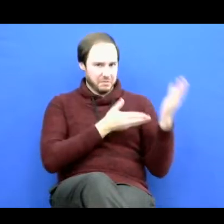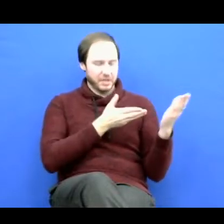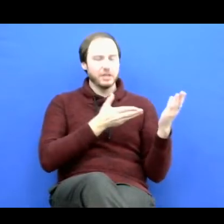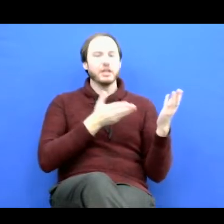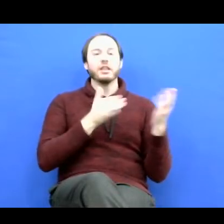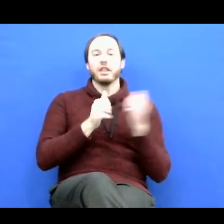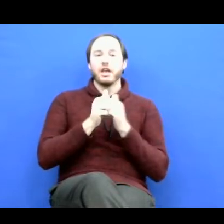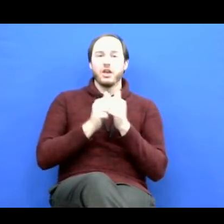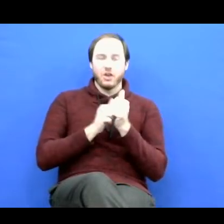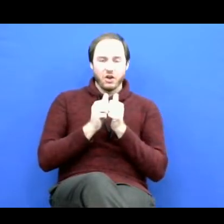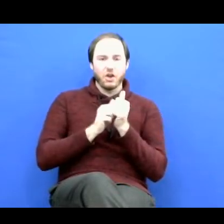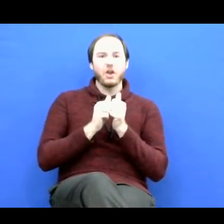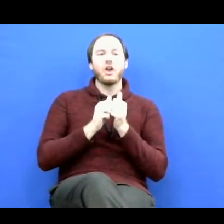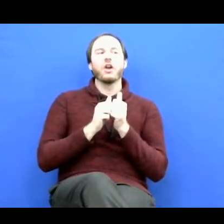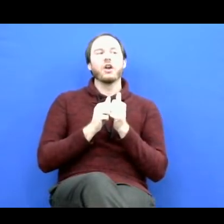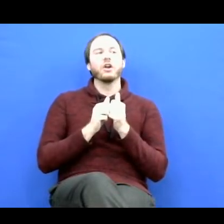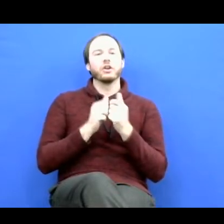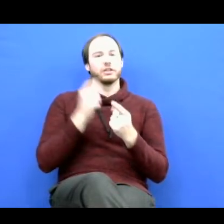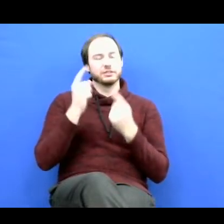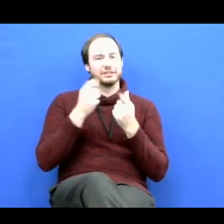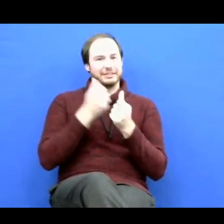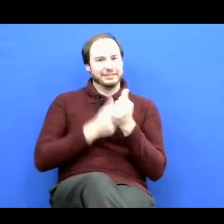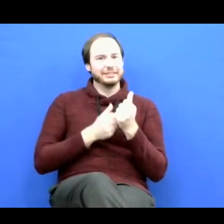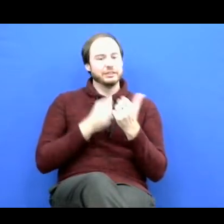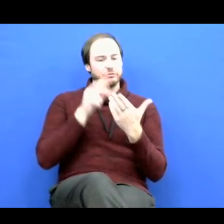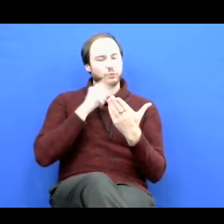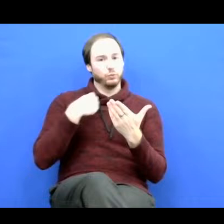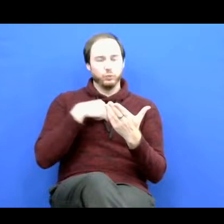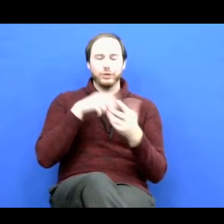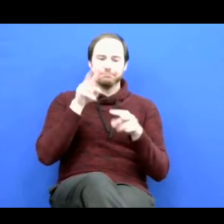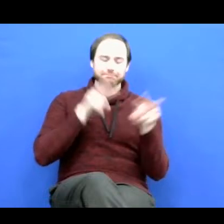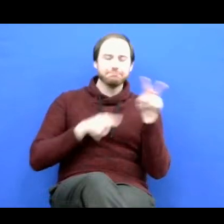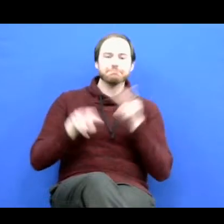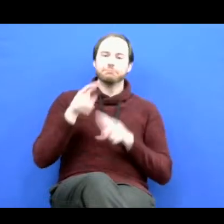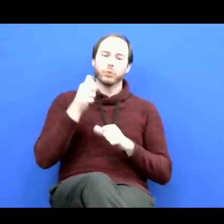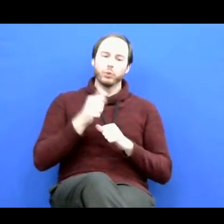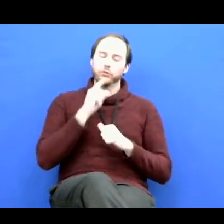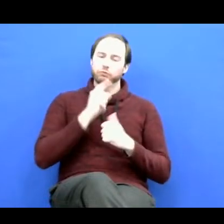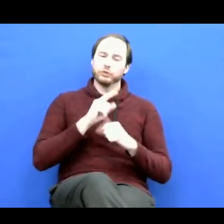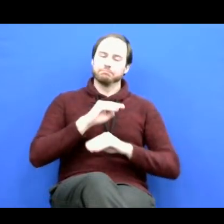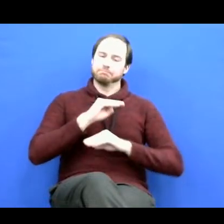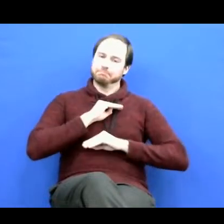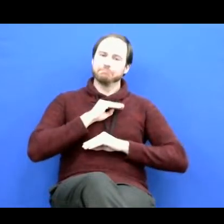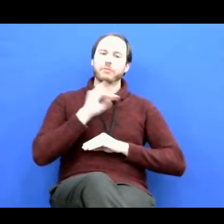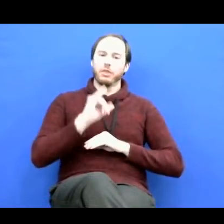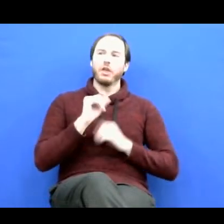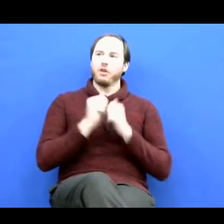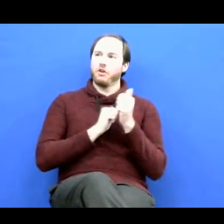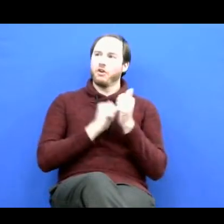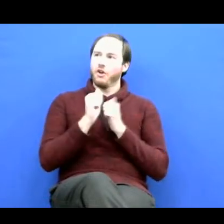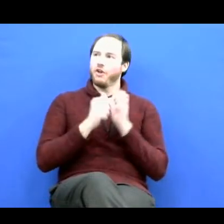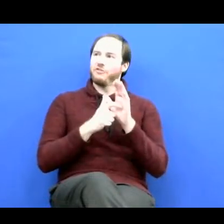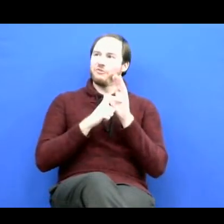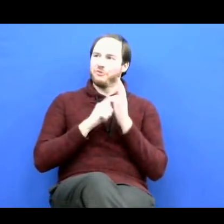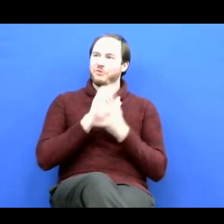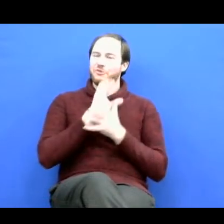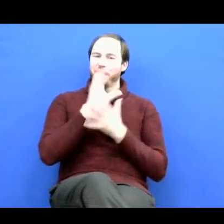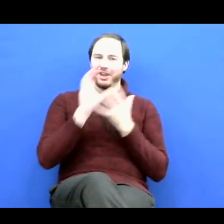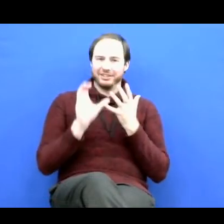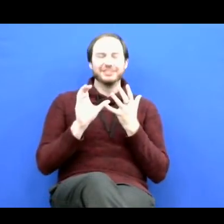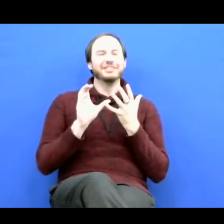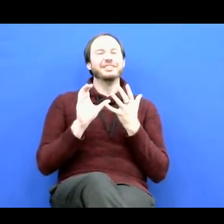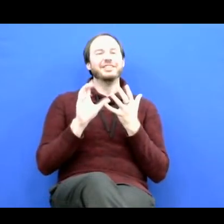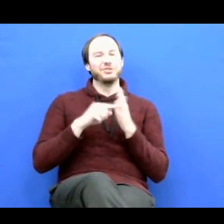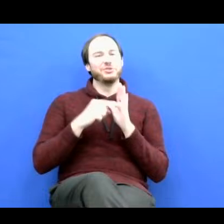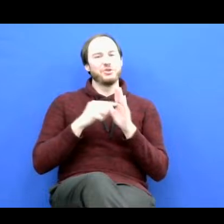the contest committee carefully considered each submission to identify images that met the contest criteria and reflected a variety of